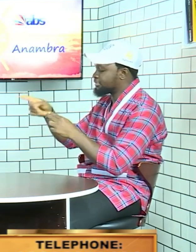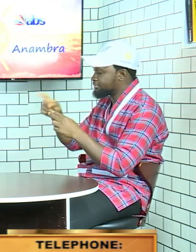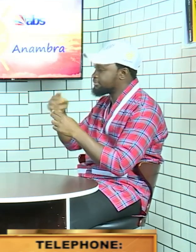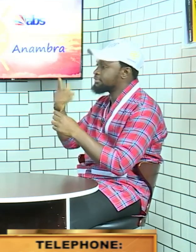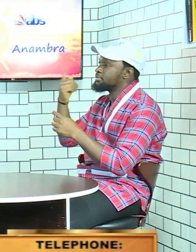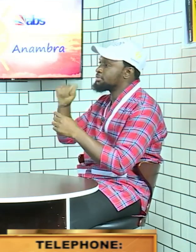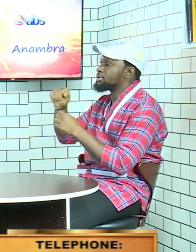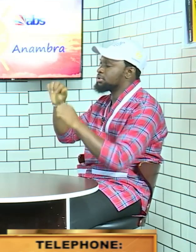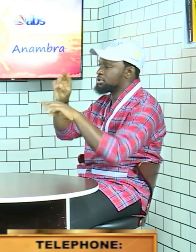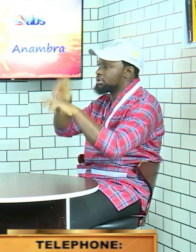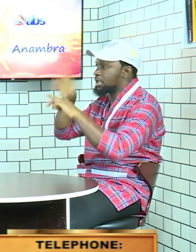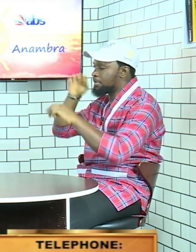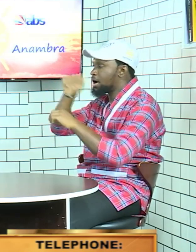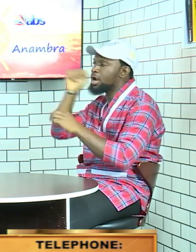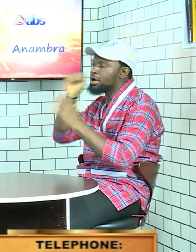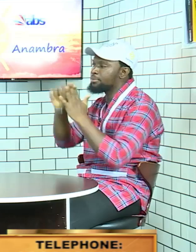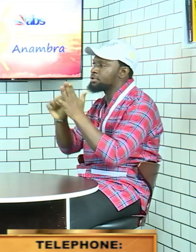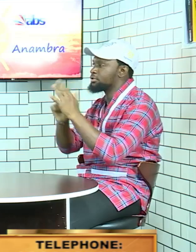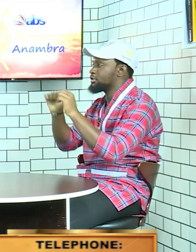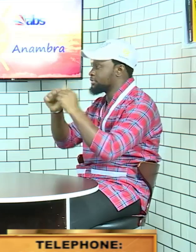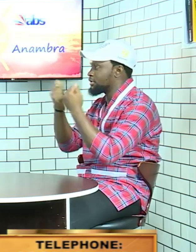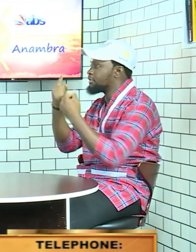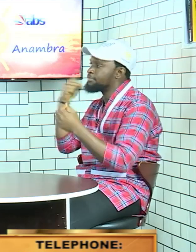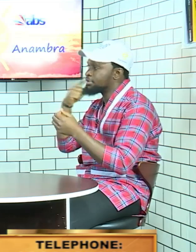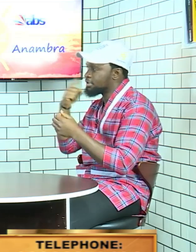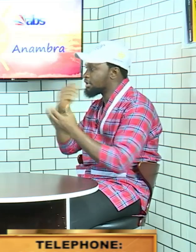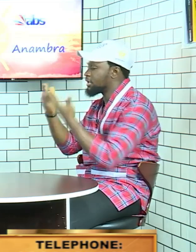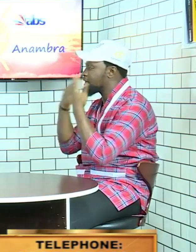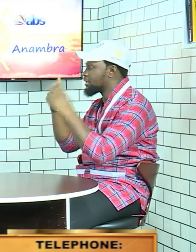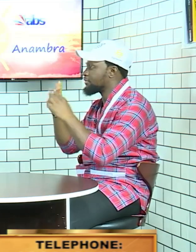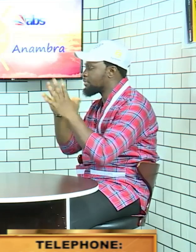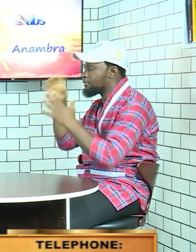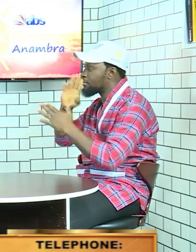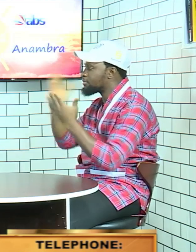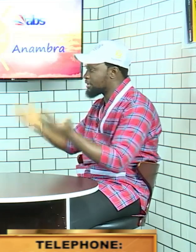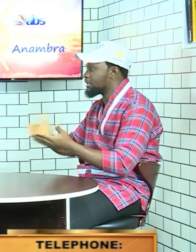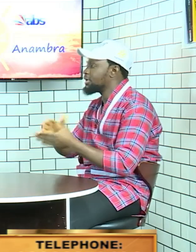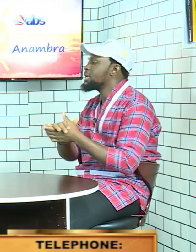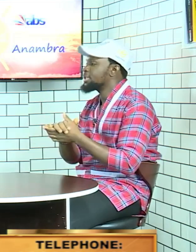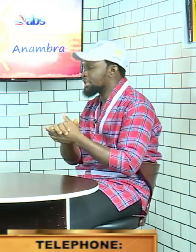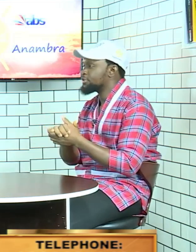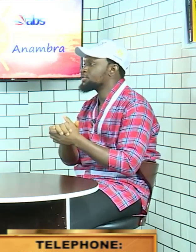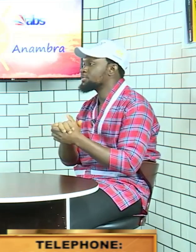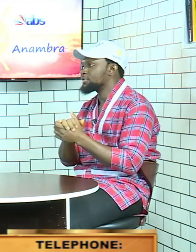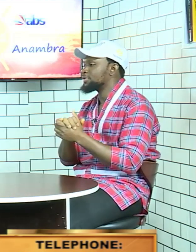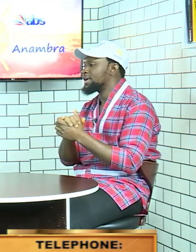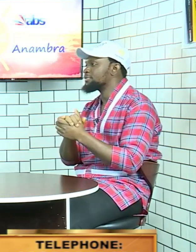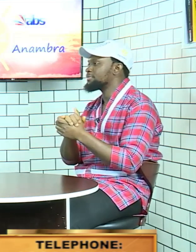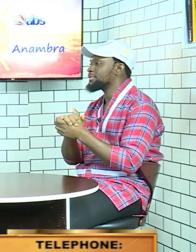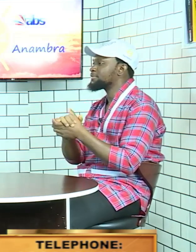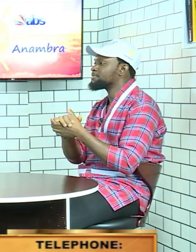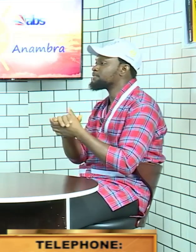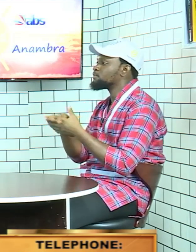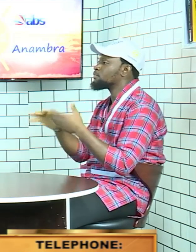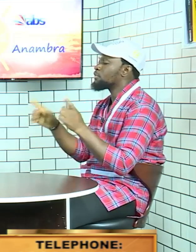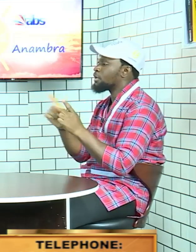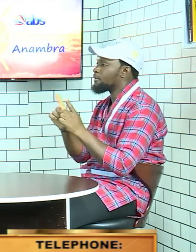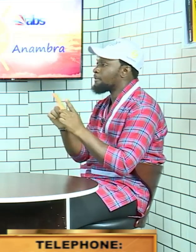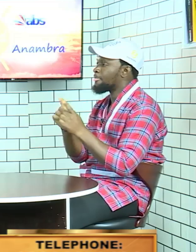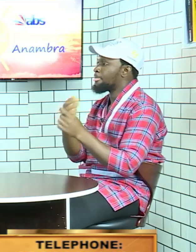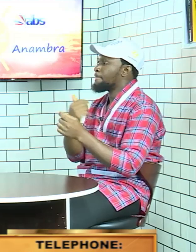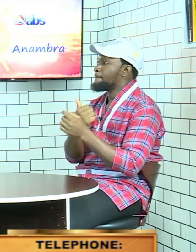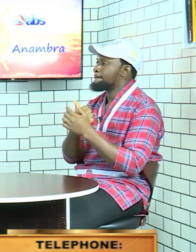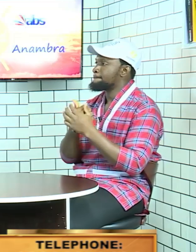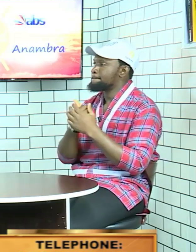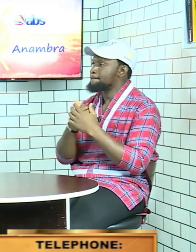Ezemba, the Chairman of Anambra State Association of the Deaf. Thank you so much for being here. Thank you so much for having me. And also you,